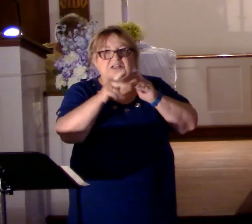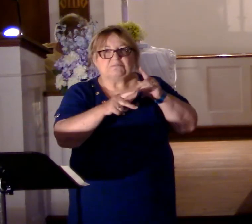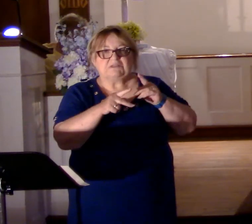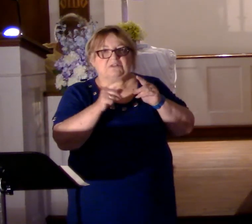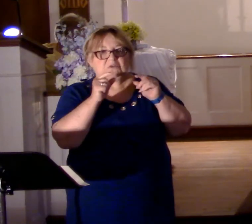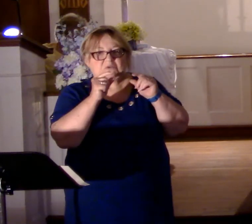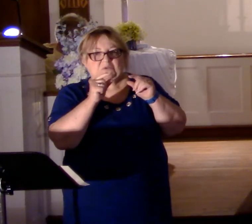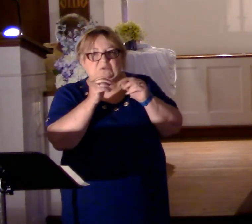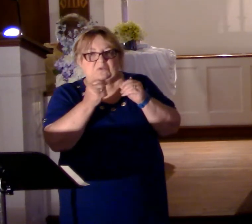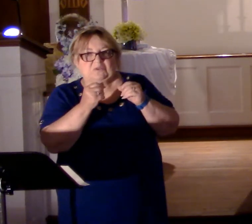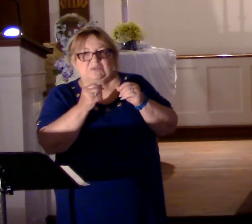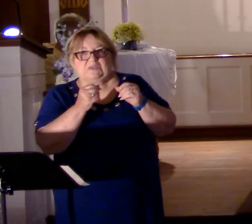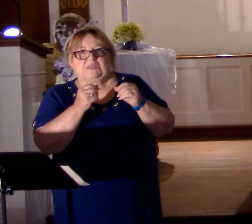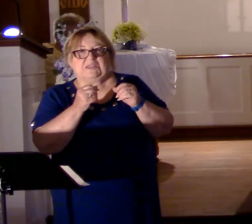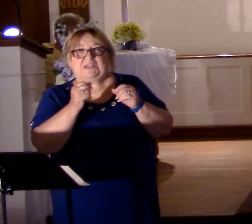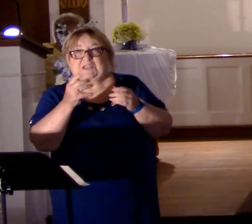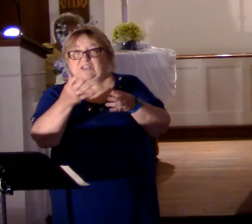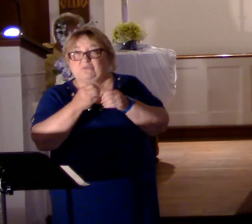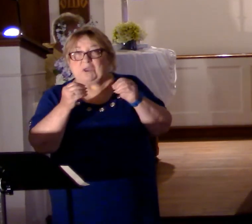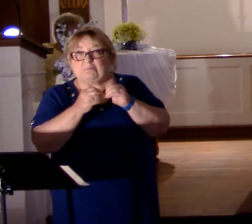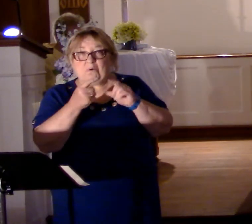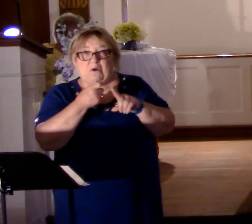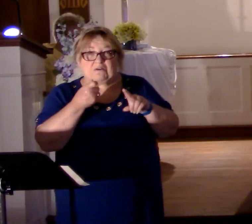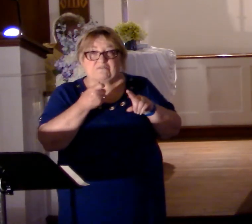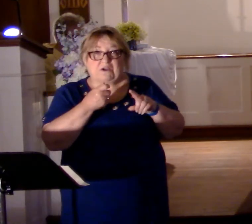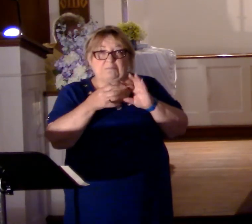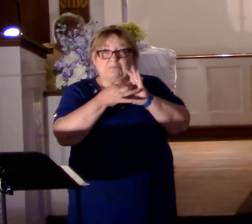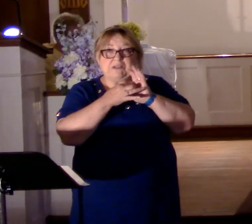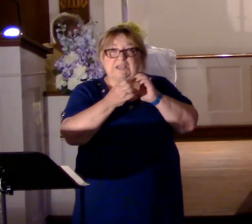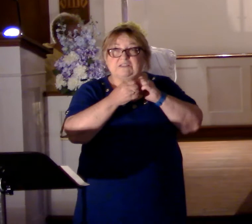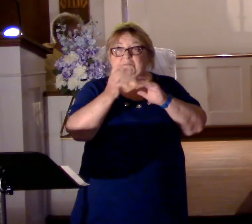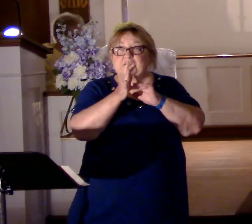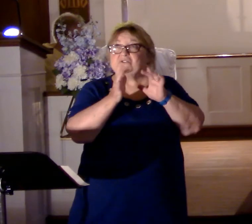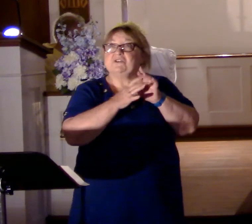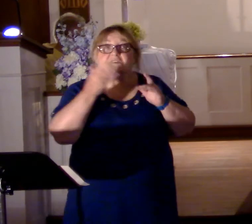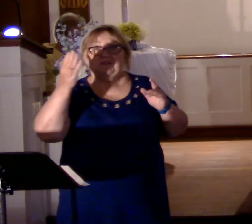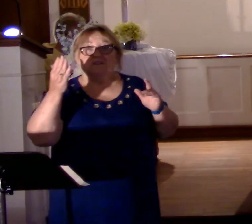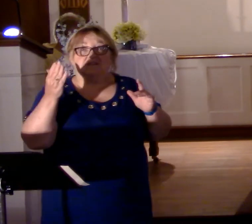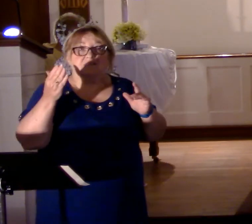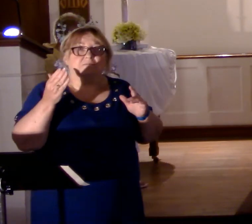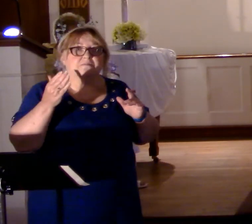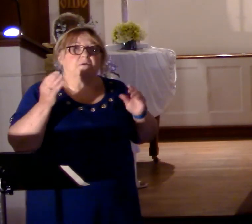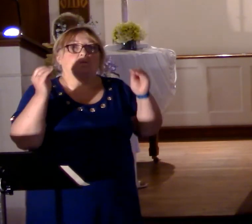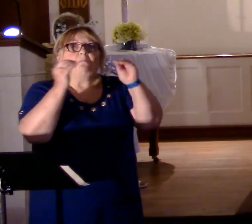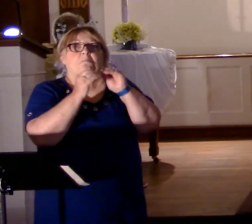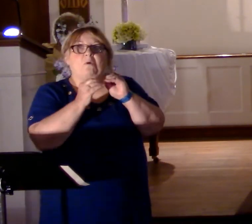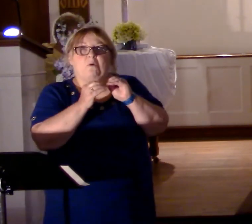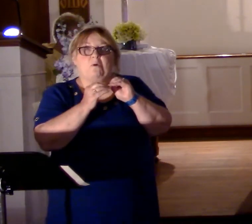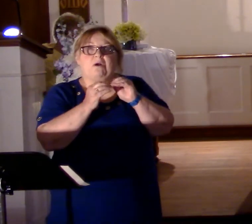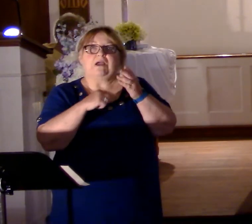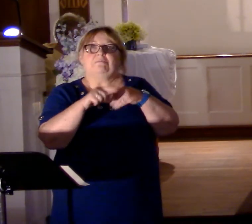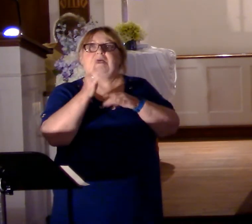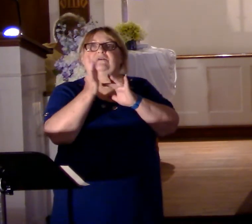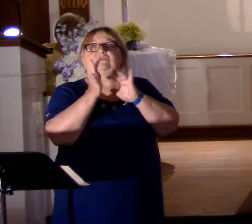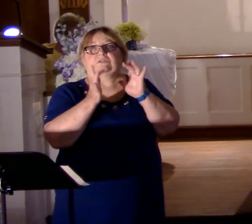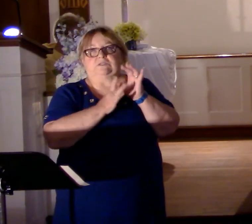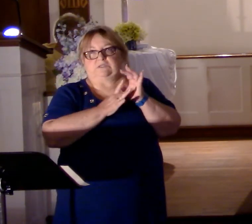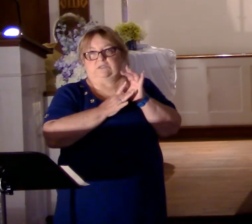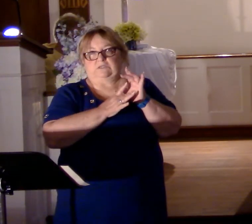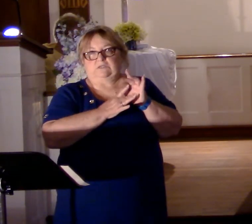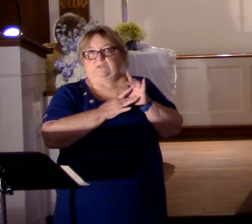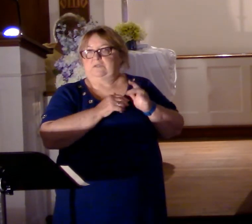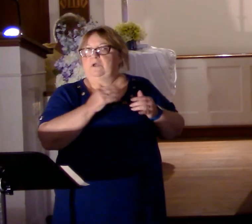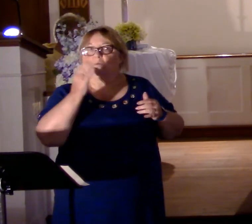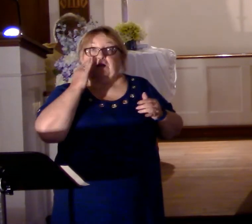Soil. Can you get more out of your relationship with Jesus? more about Jesus, would